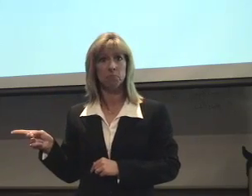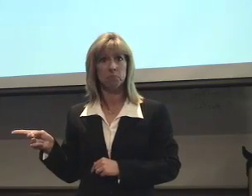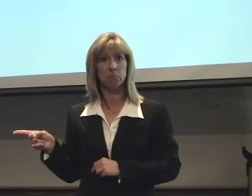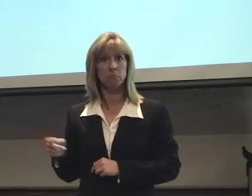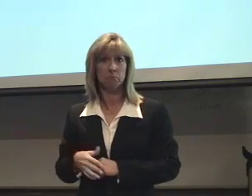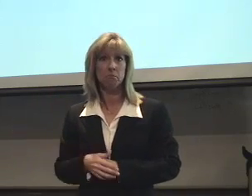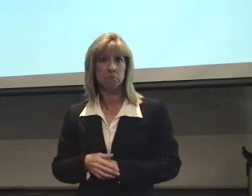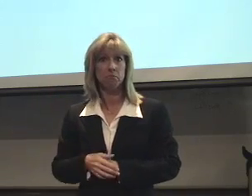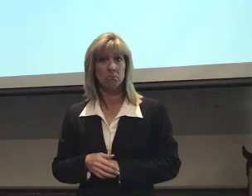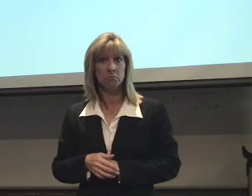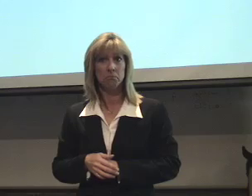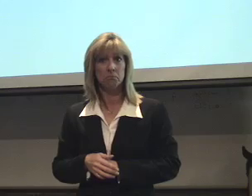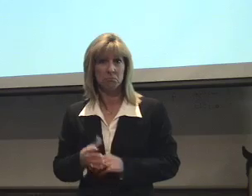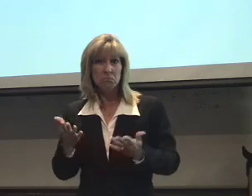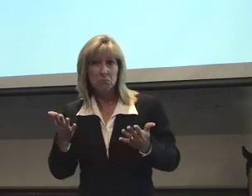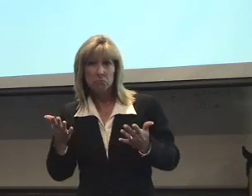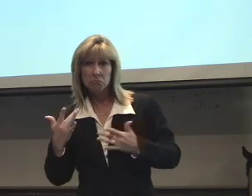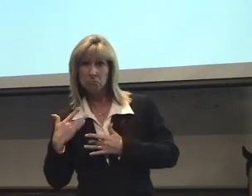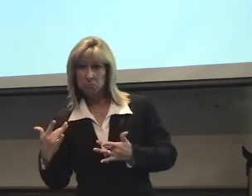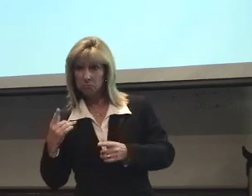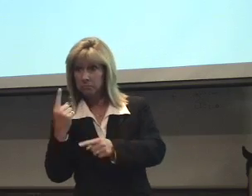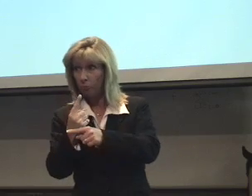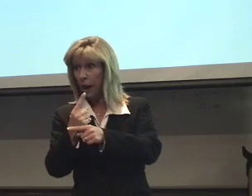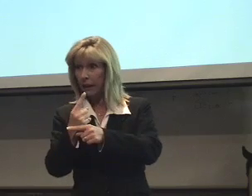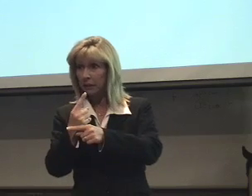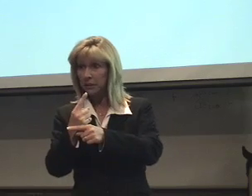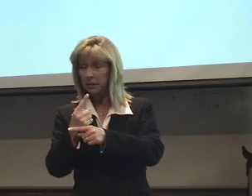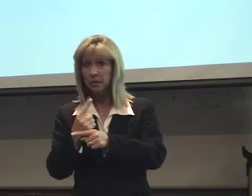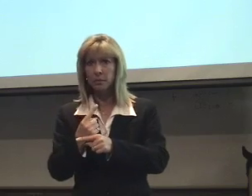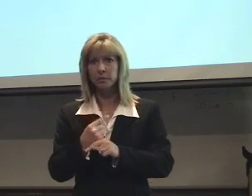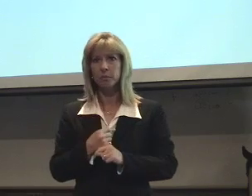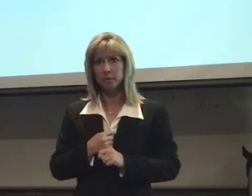Time. Right? They would think, take your watch.